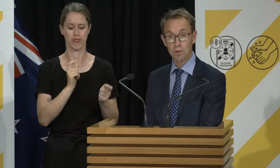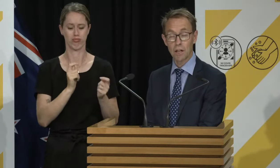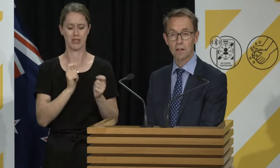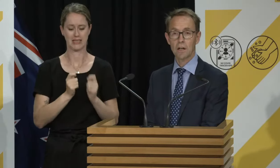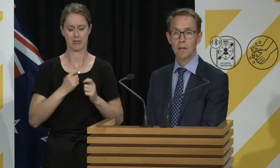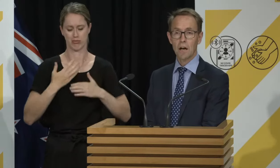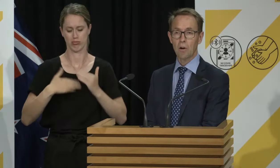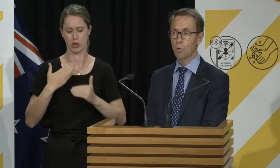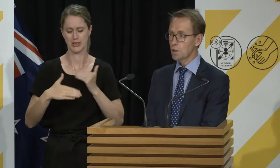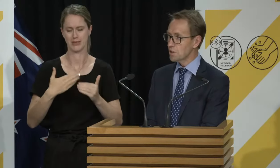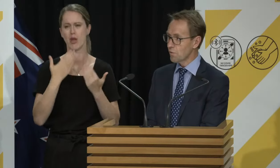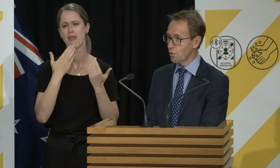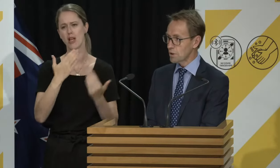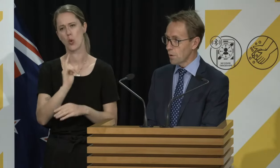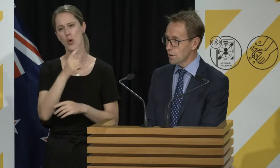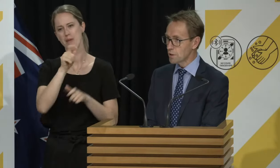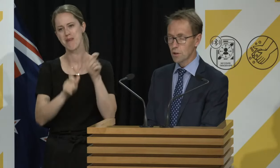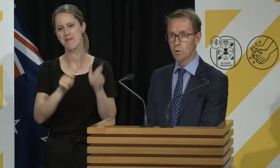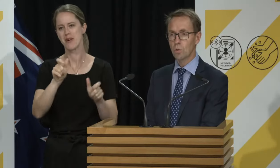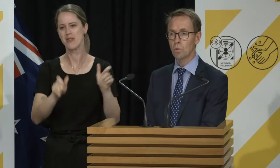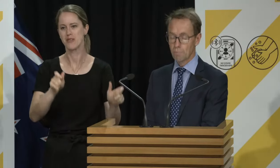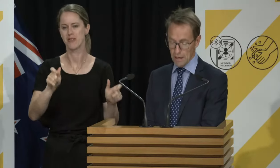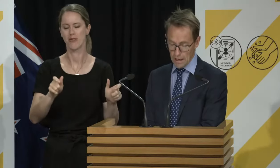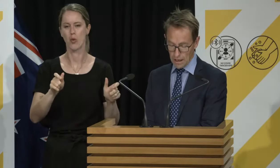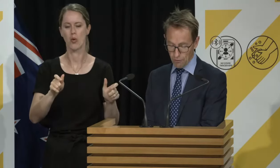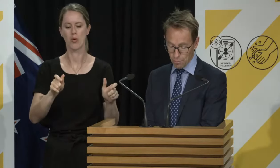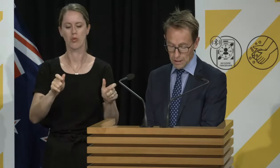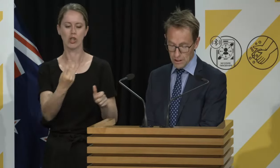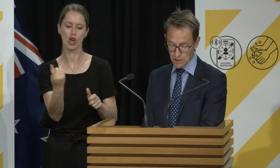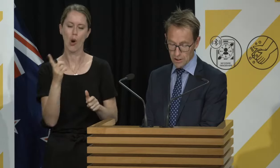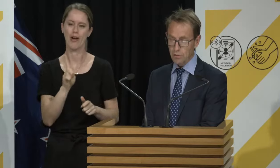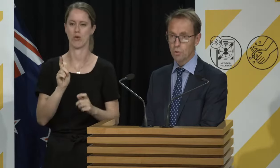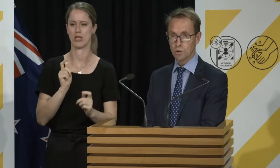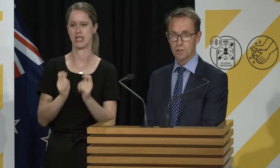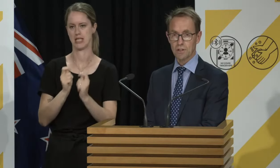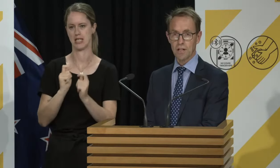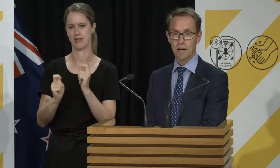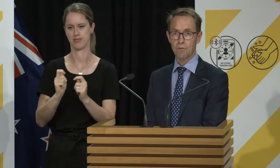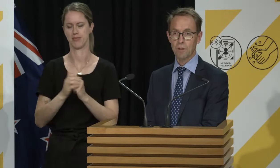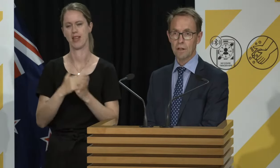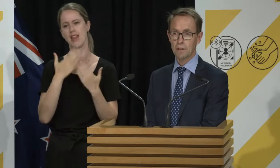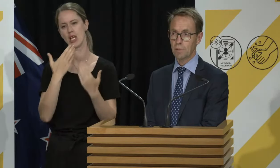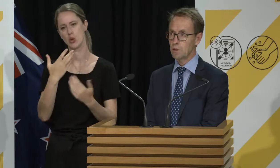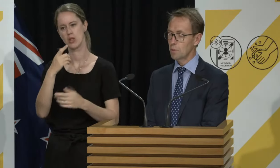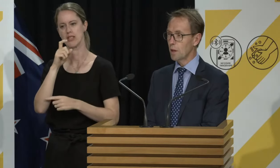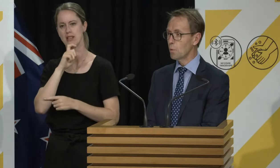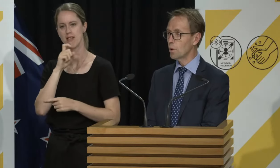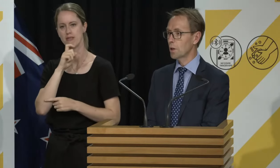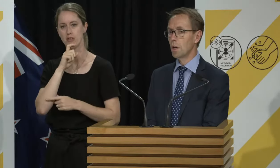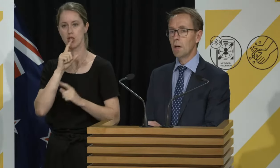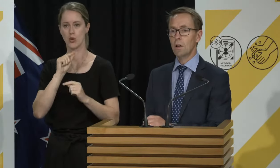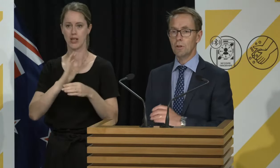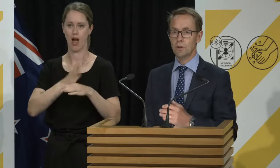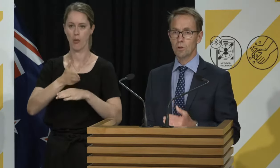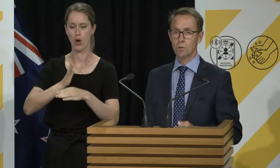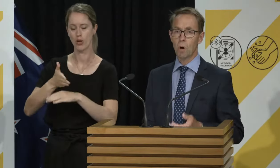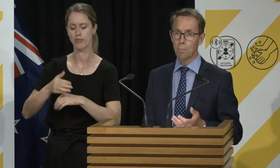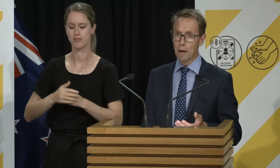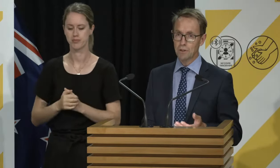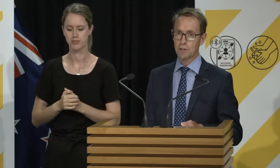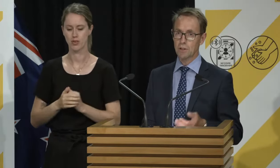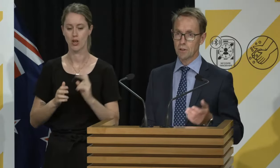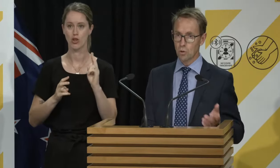again thank Aucklanders for responding to the call, for being tested, and of course to the staff that have been doing that work. The